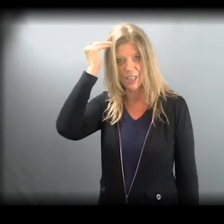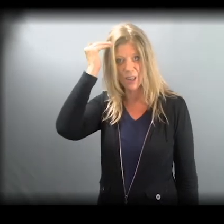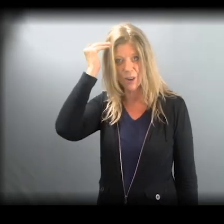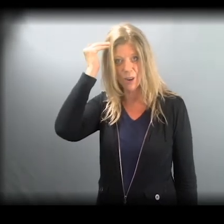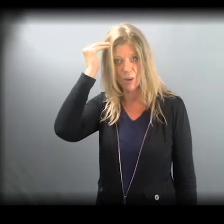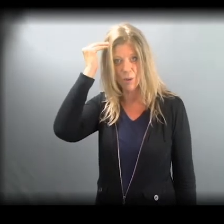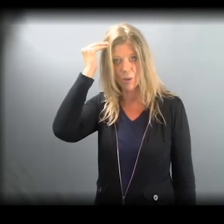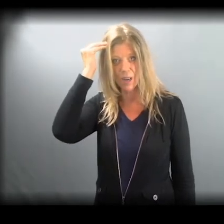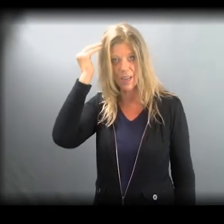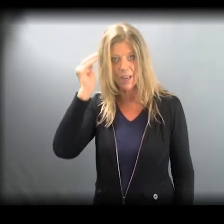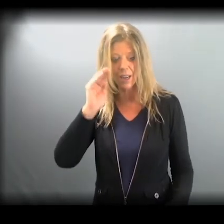know